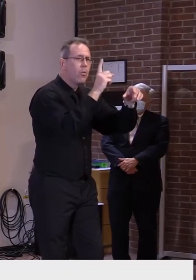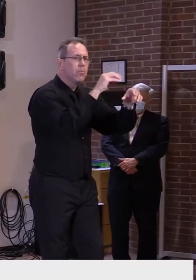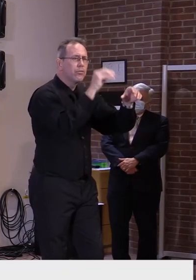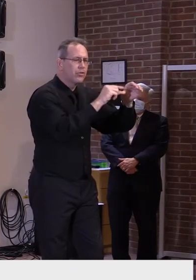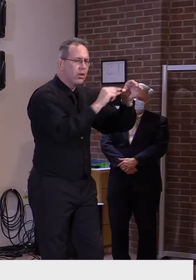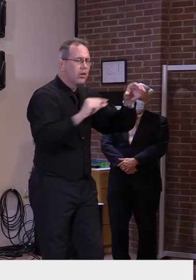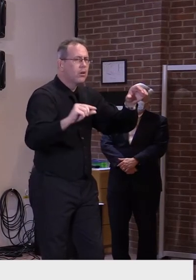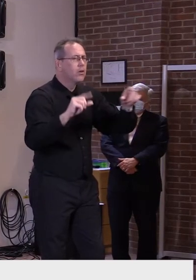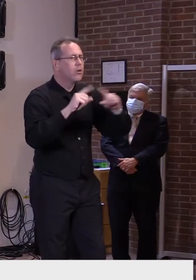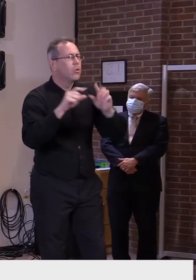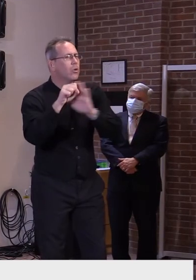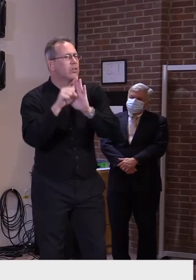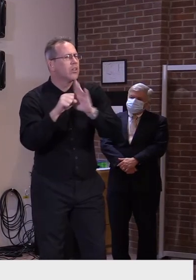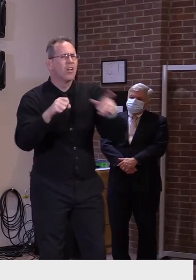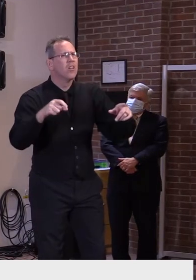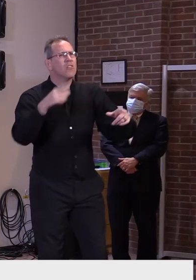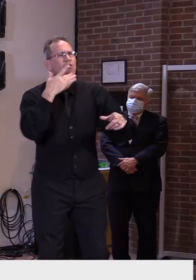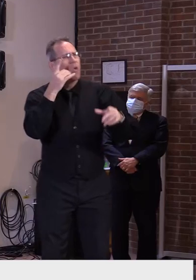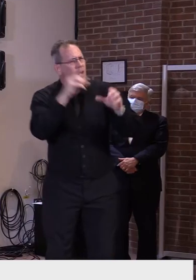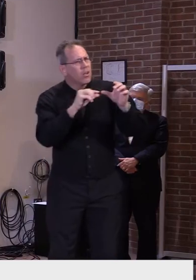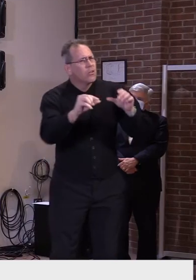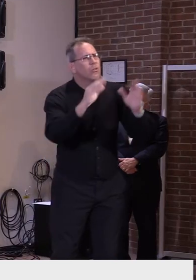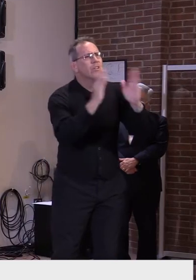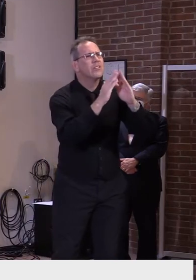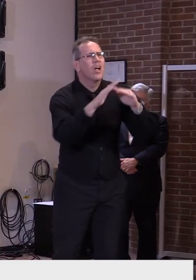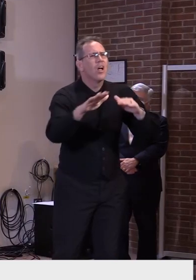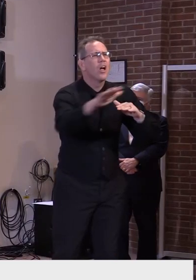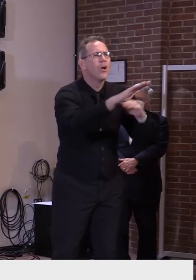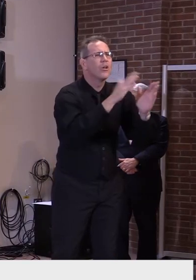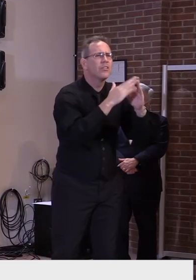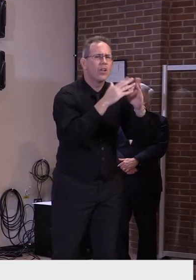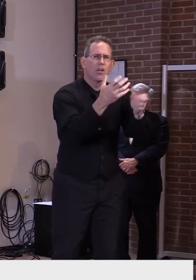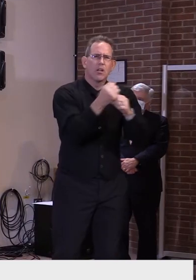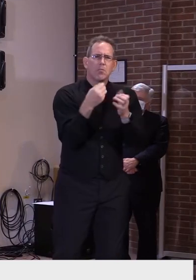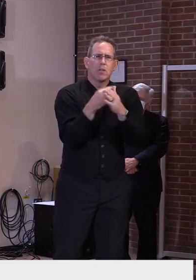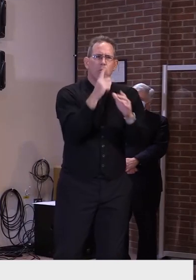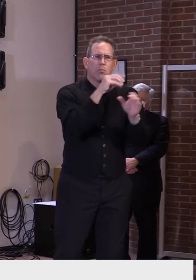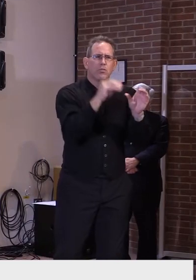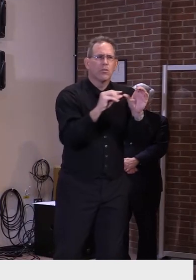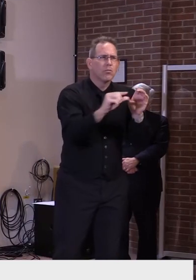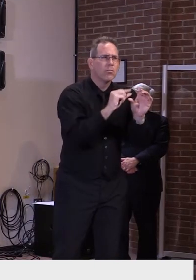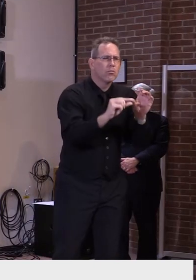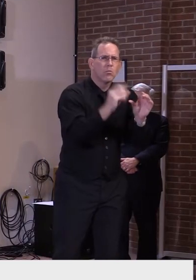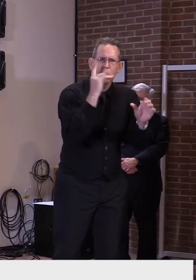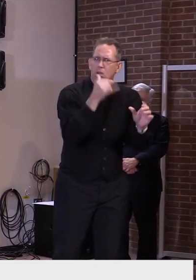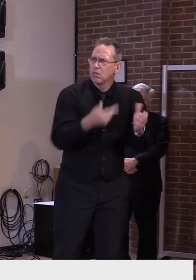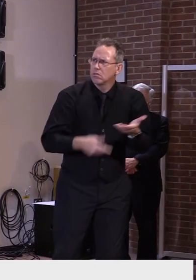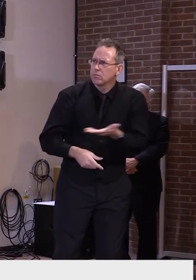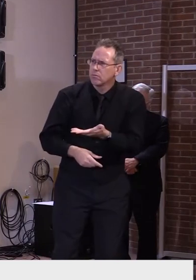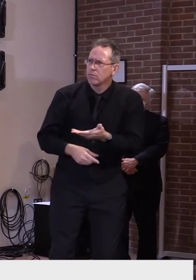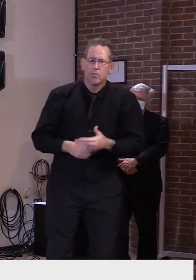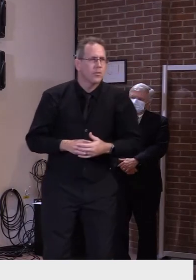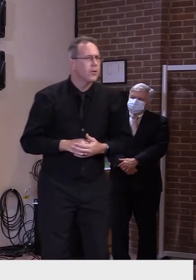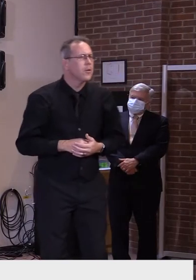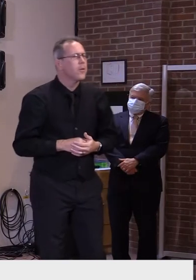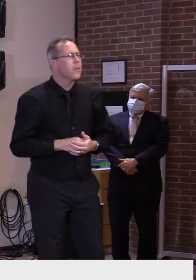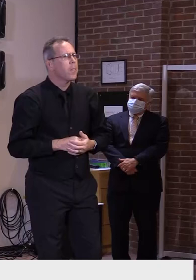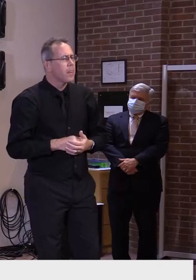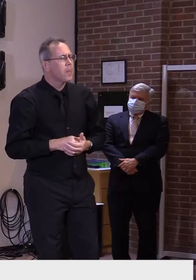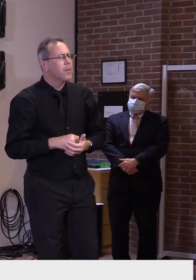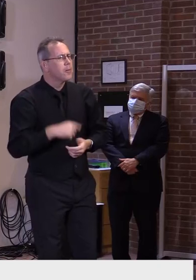confer with our tax commissioner as well as others in finance. I just don't